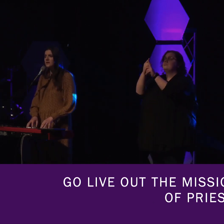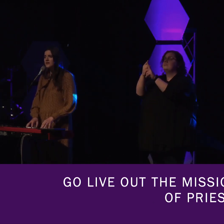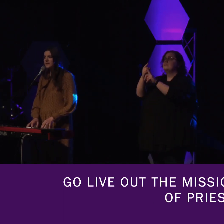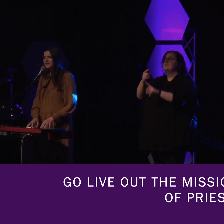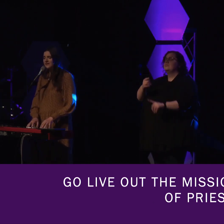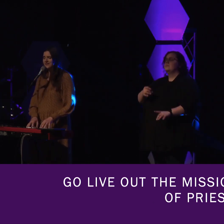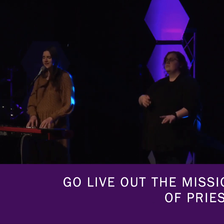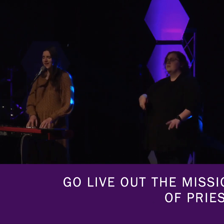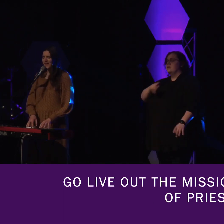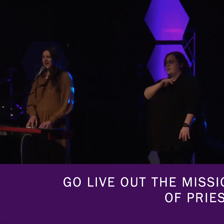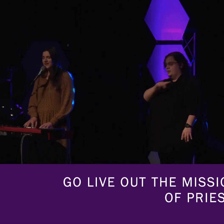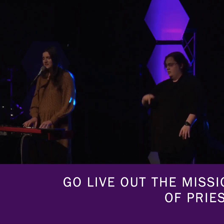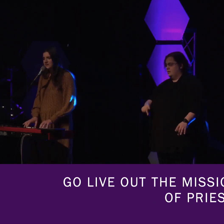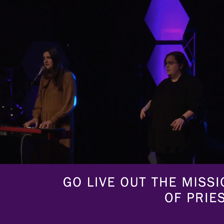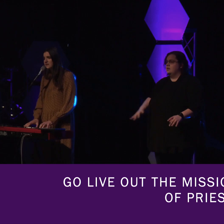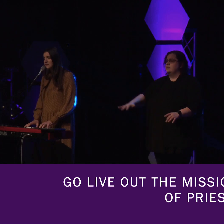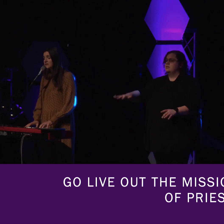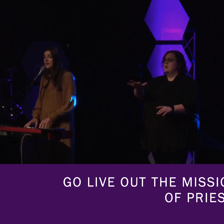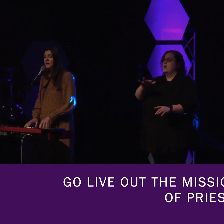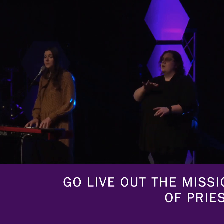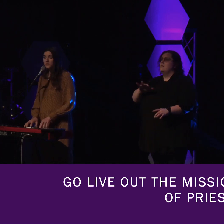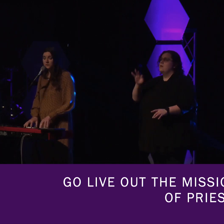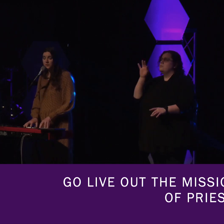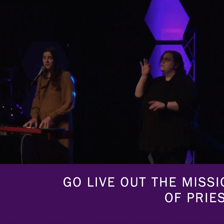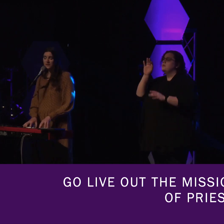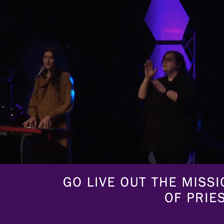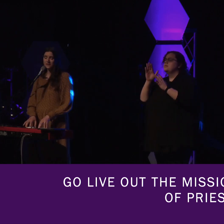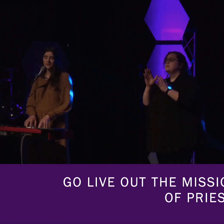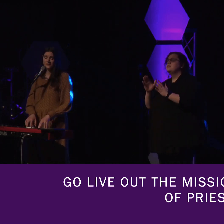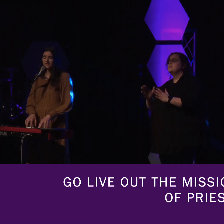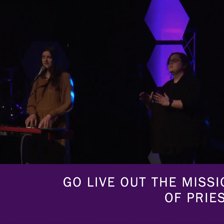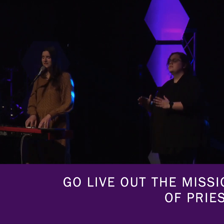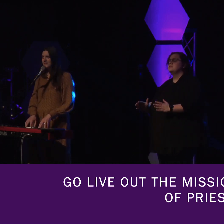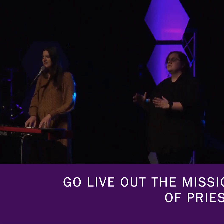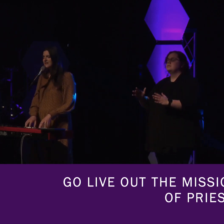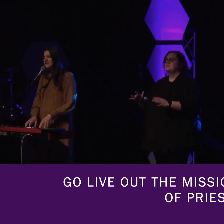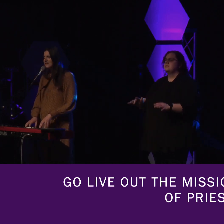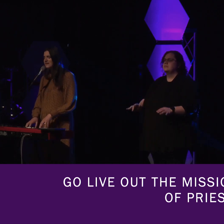mission as a kingdom of